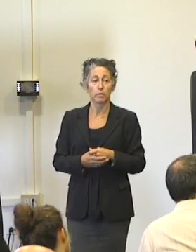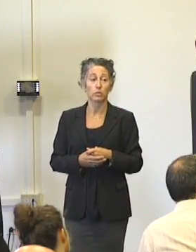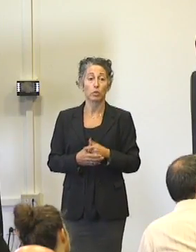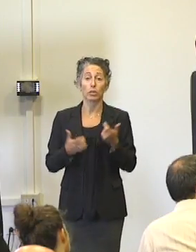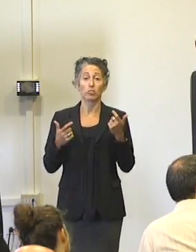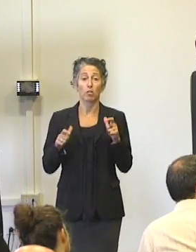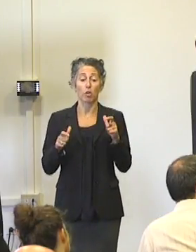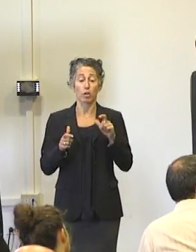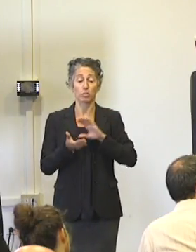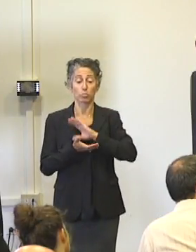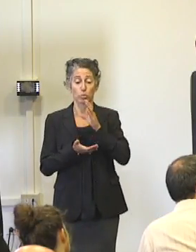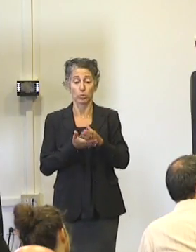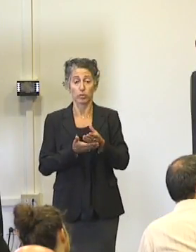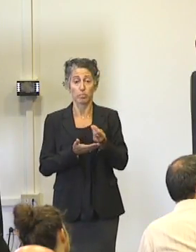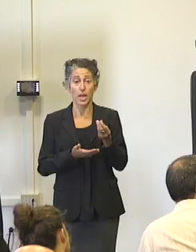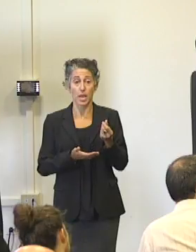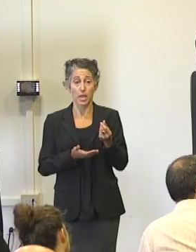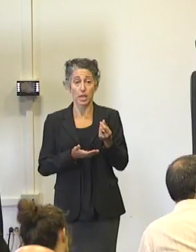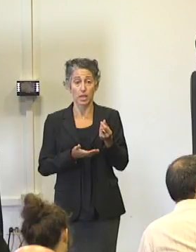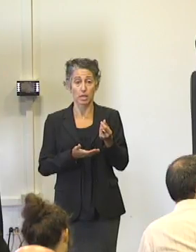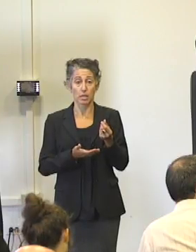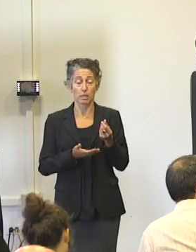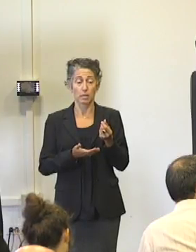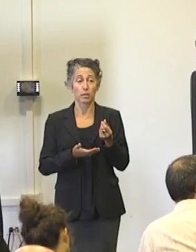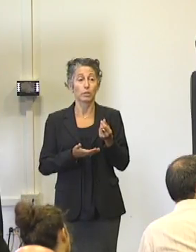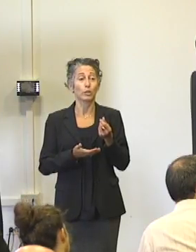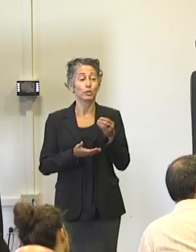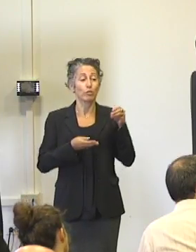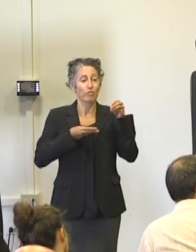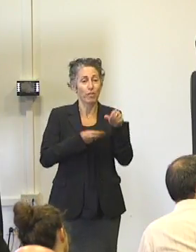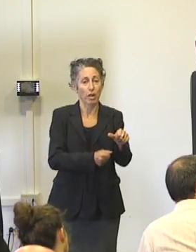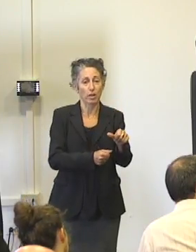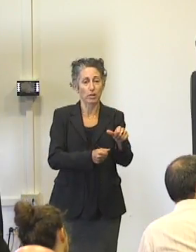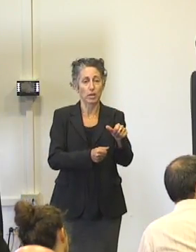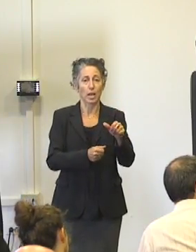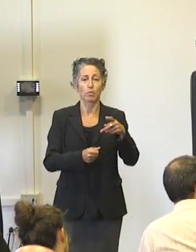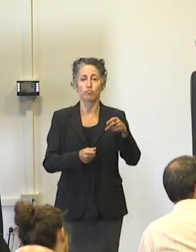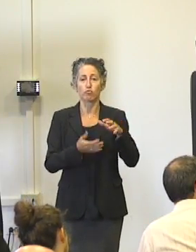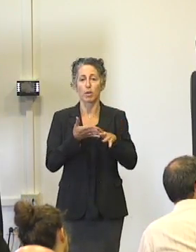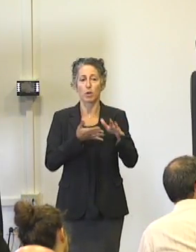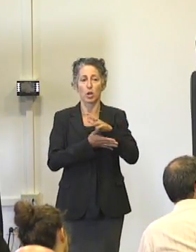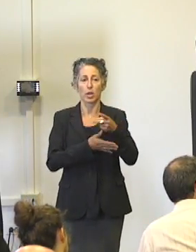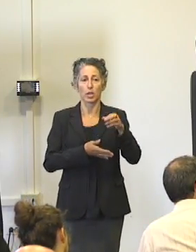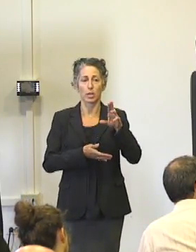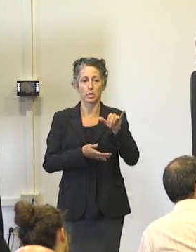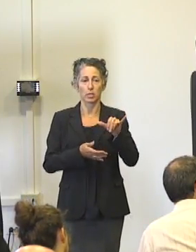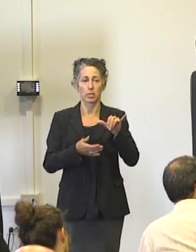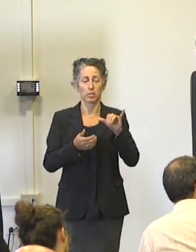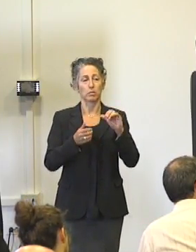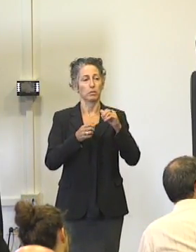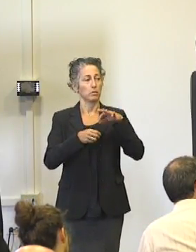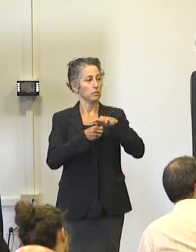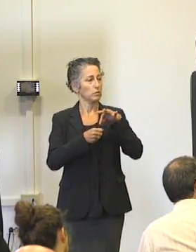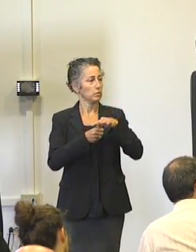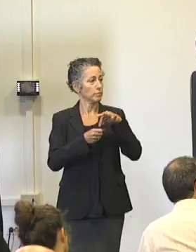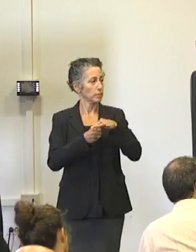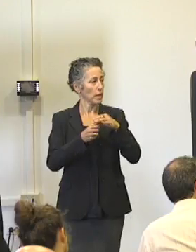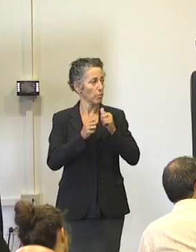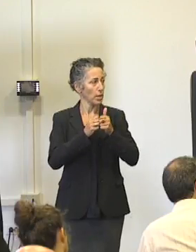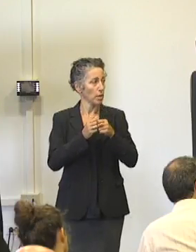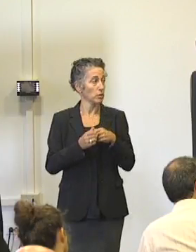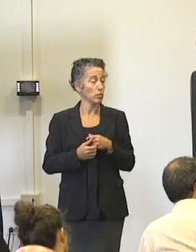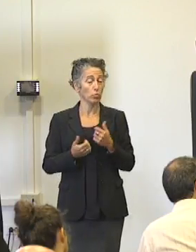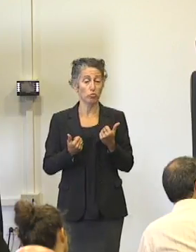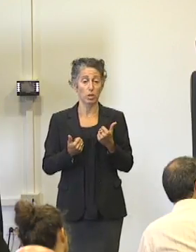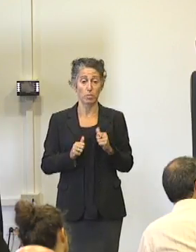of cash to run primary challenges against any Republican who doesn't toe the line on what the donors want. So what they've managed to do to make it